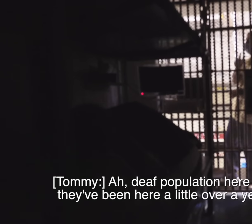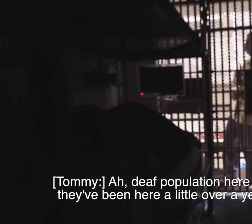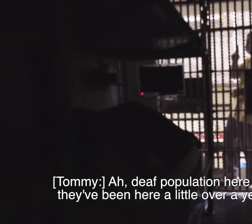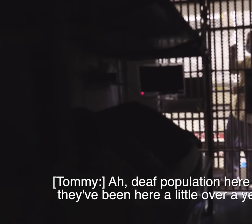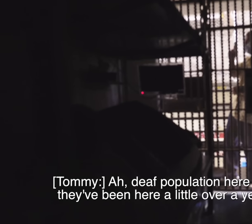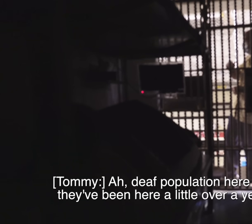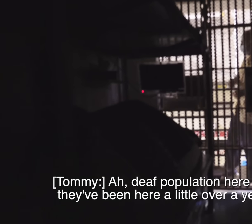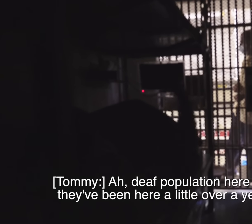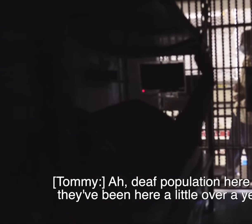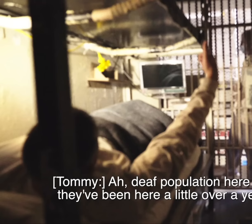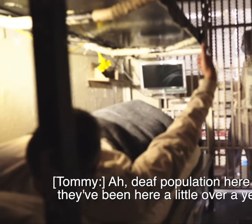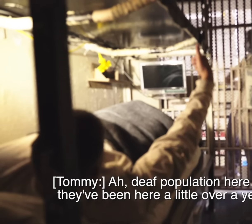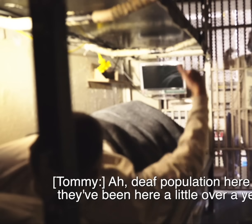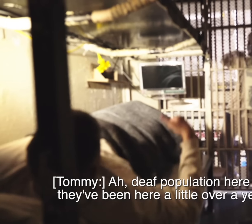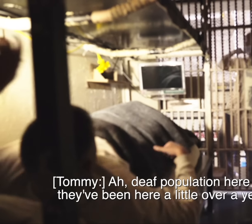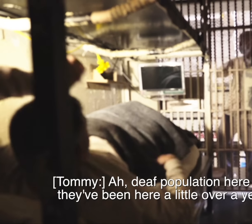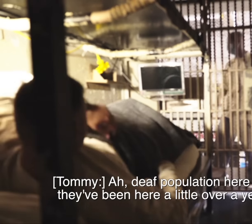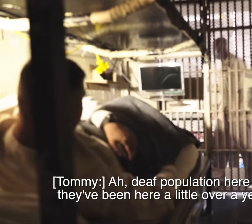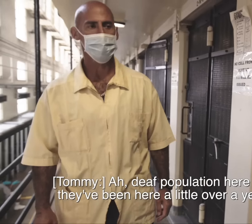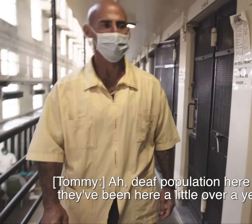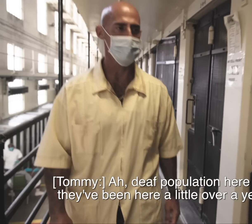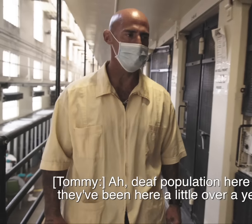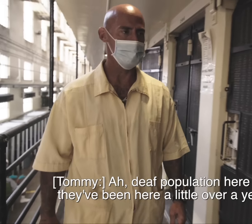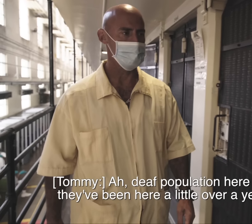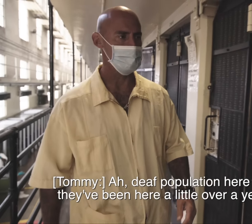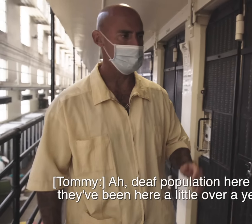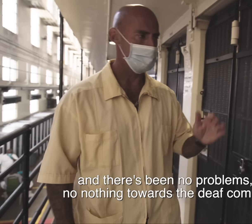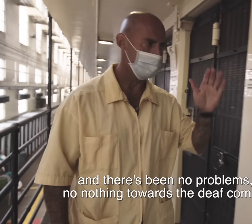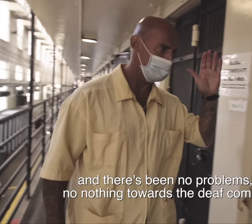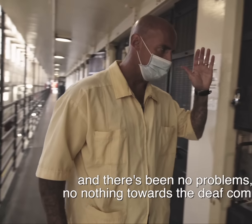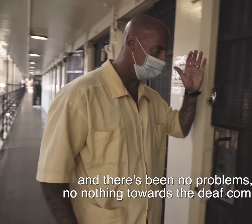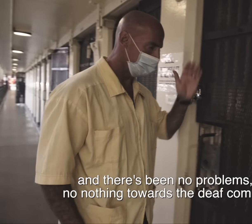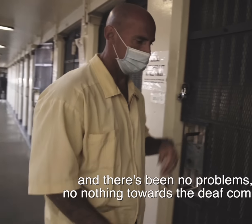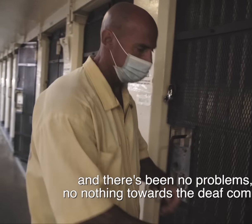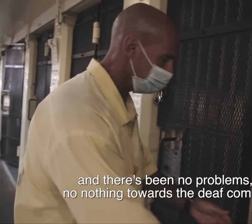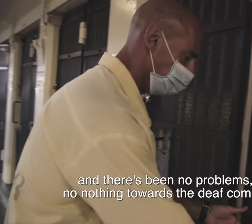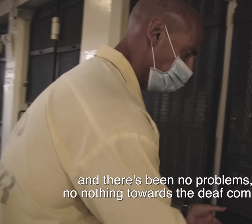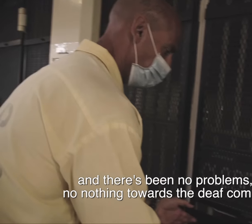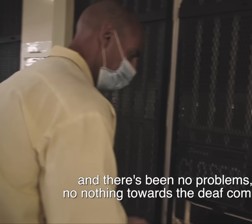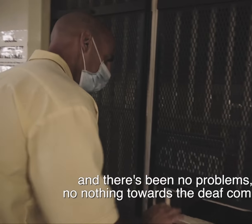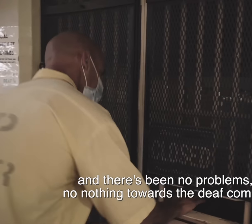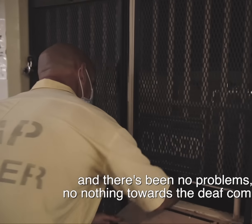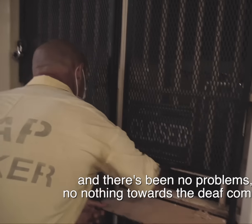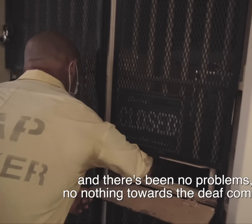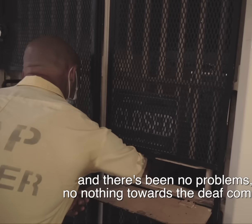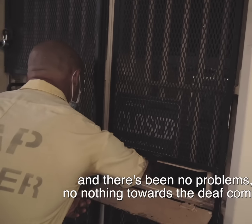the deaf population here in San Quentin, they've been here a little over a year and a half, and there's been no problems, no threats, no nothing